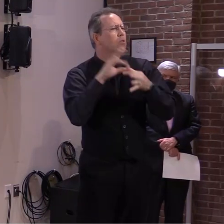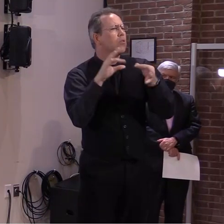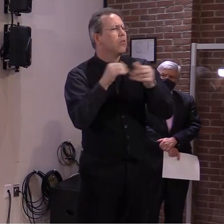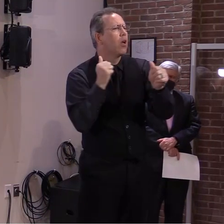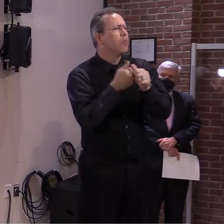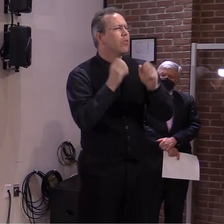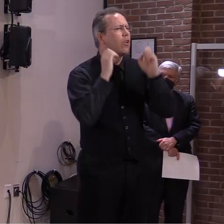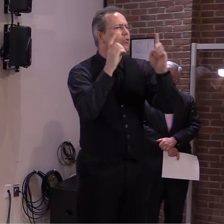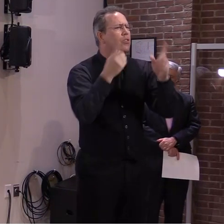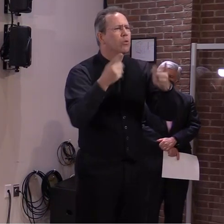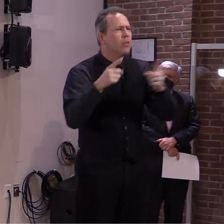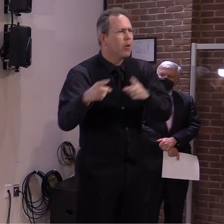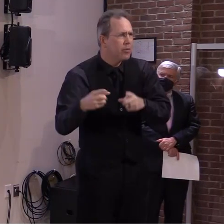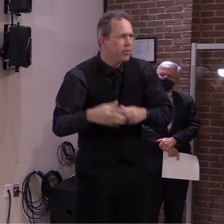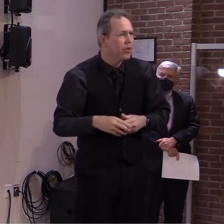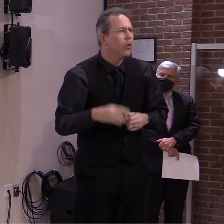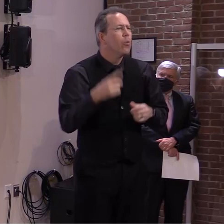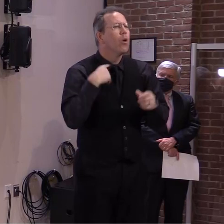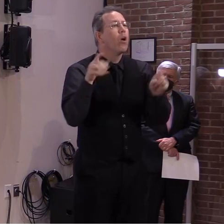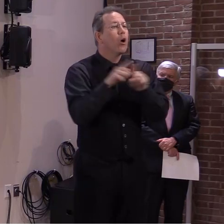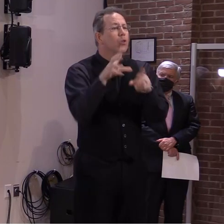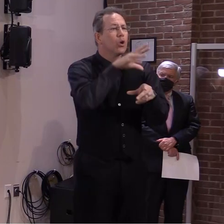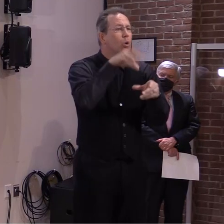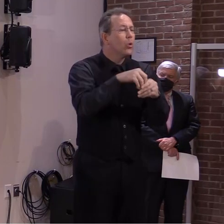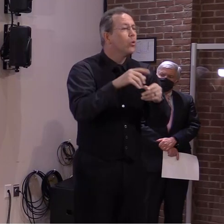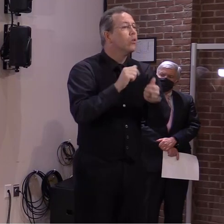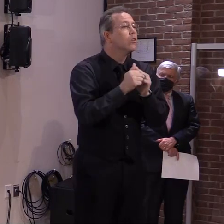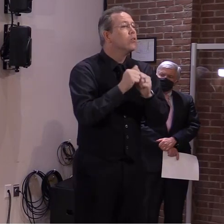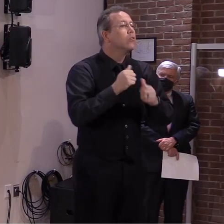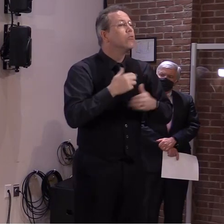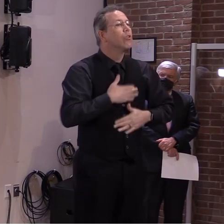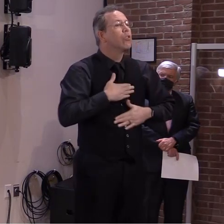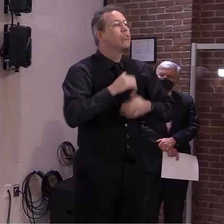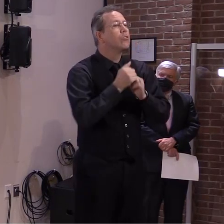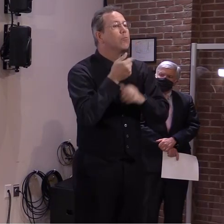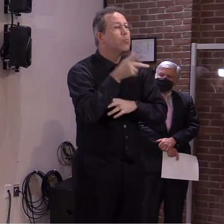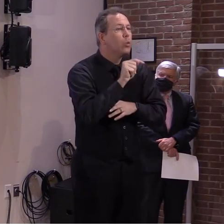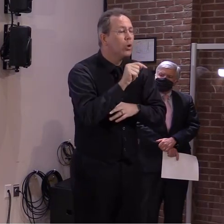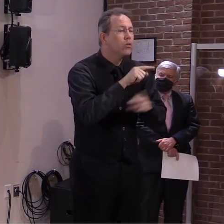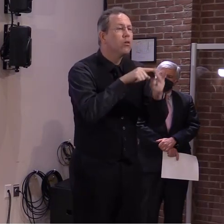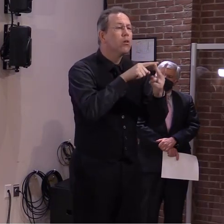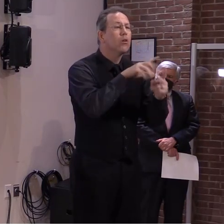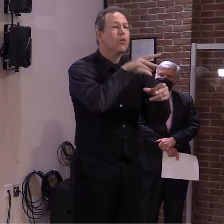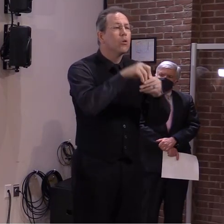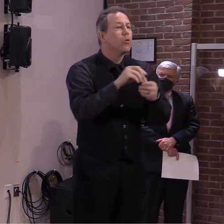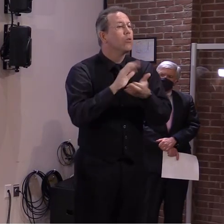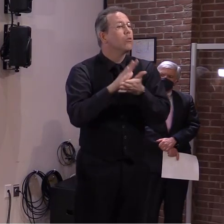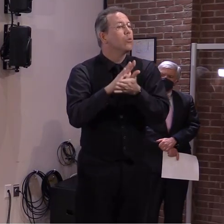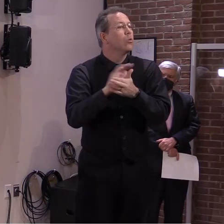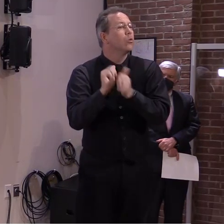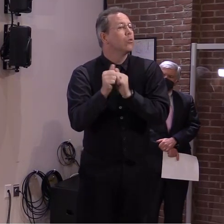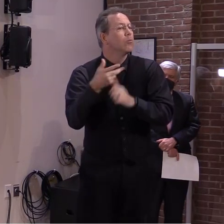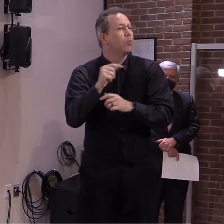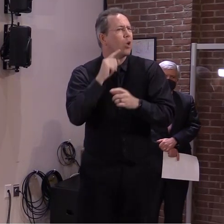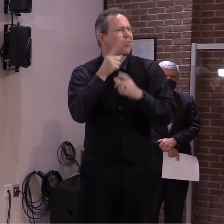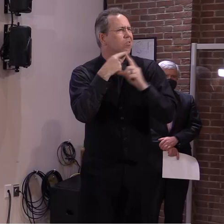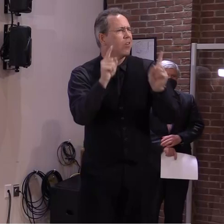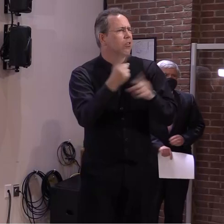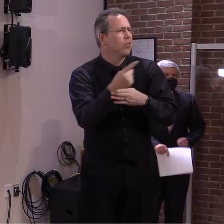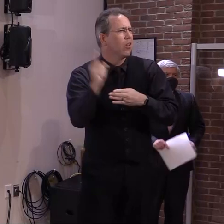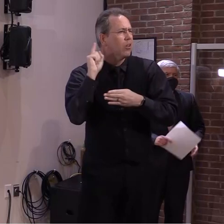the recreational sports guidance today to go along with school spring sports guidance that was published last